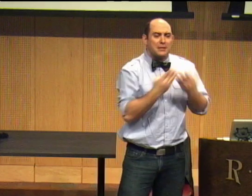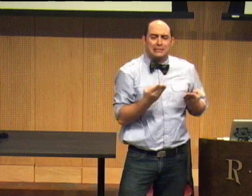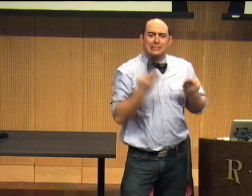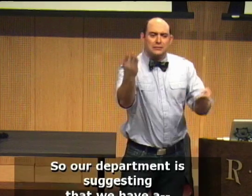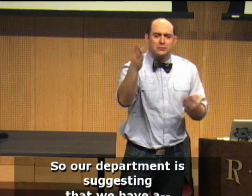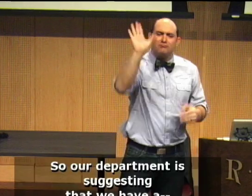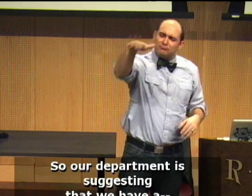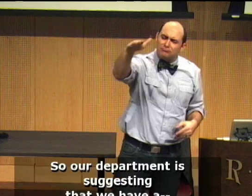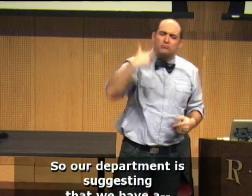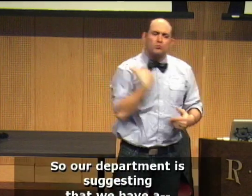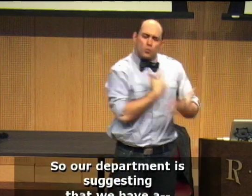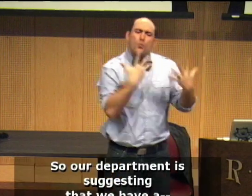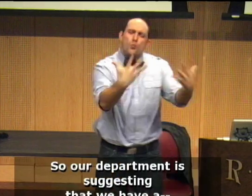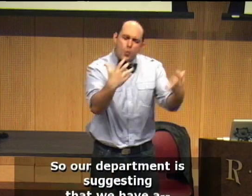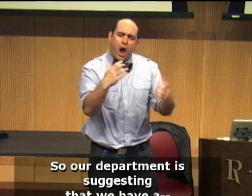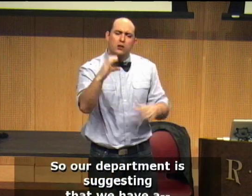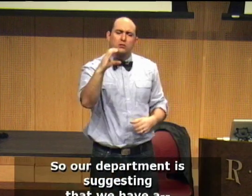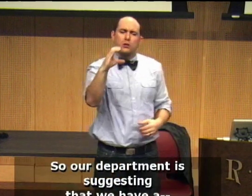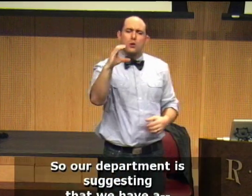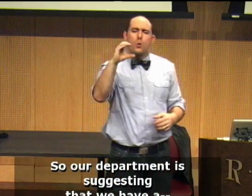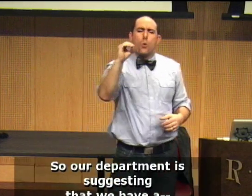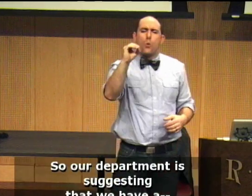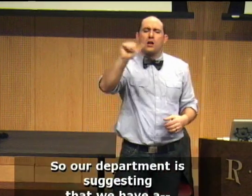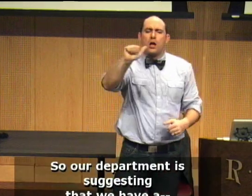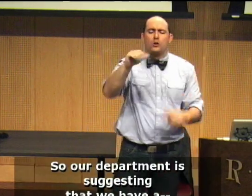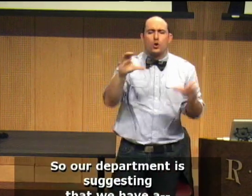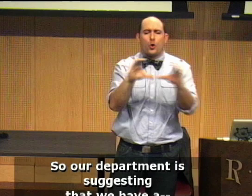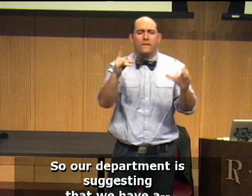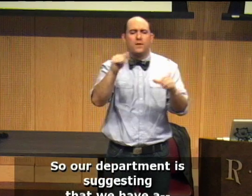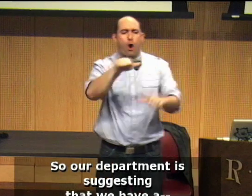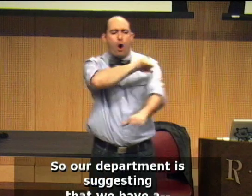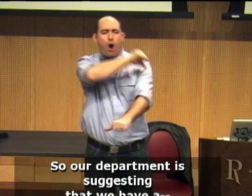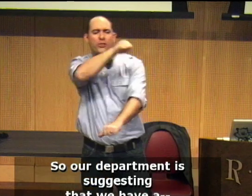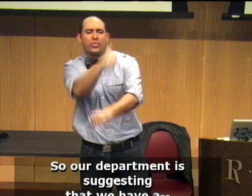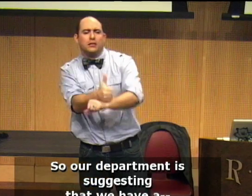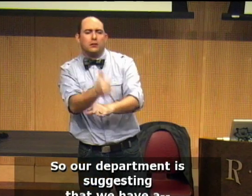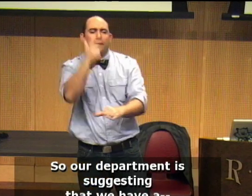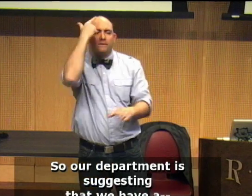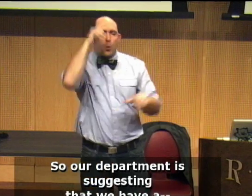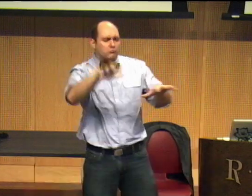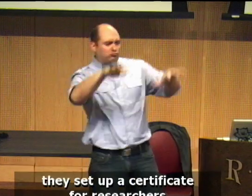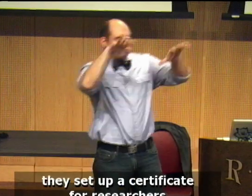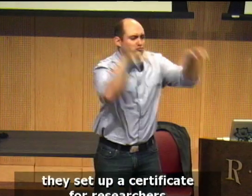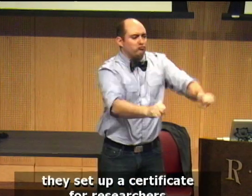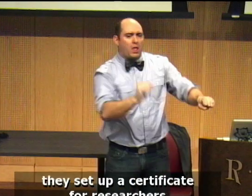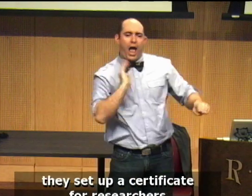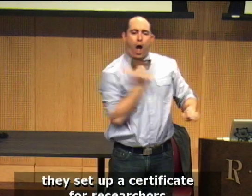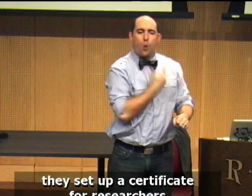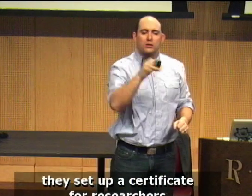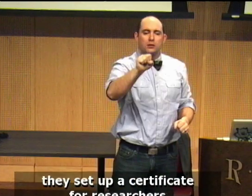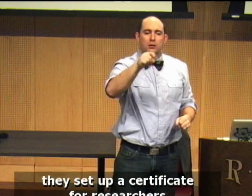So our department is suggesting that we have they set up a